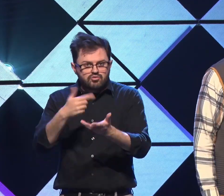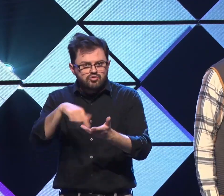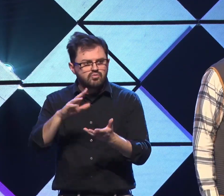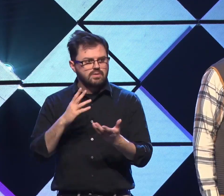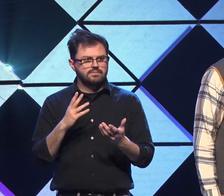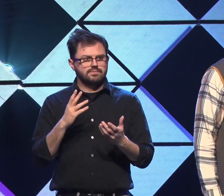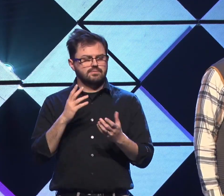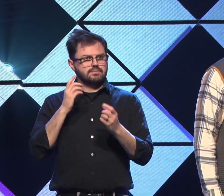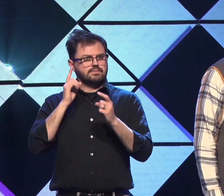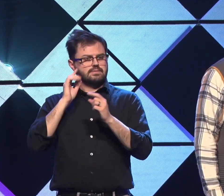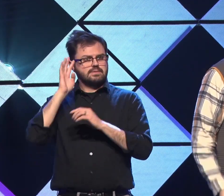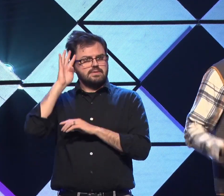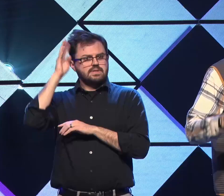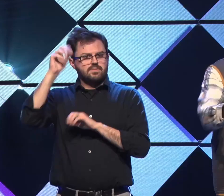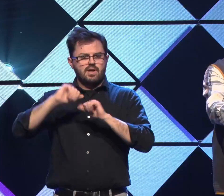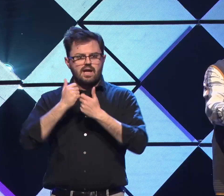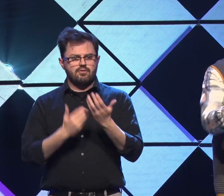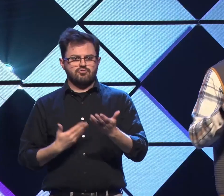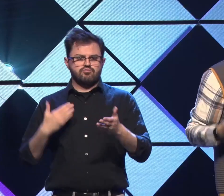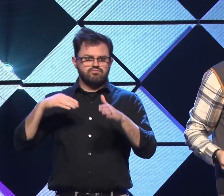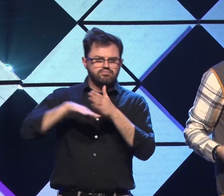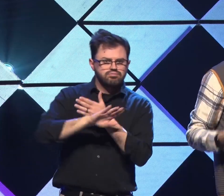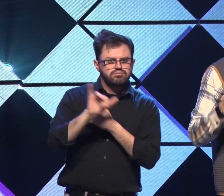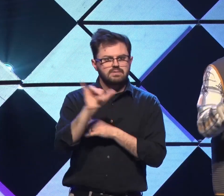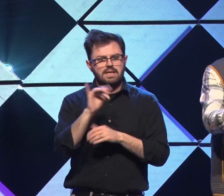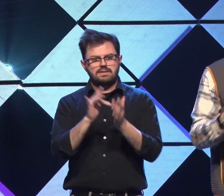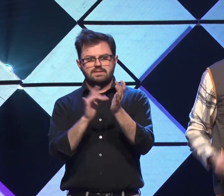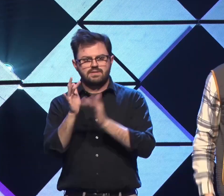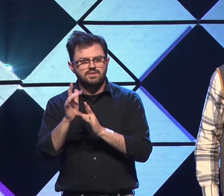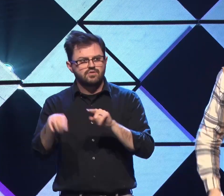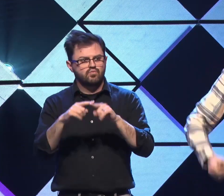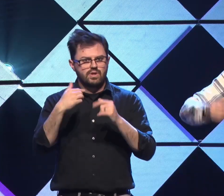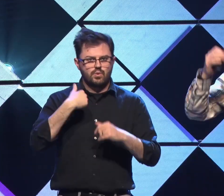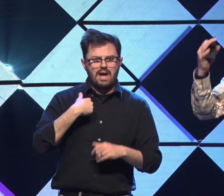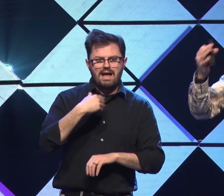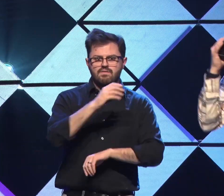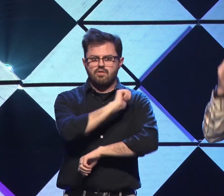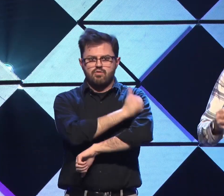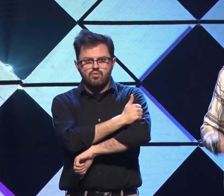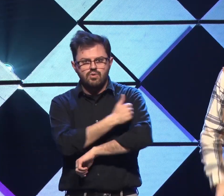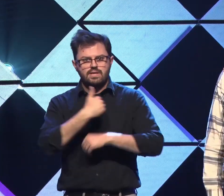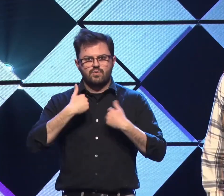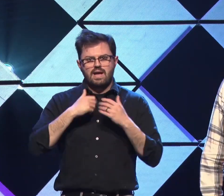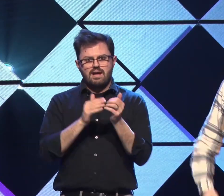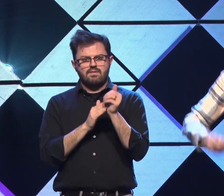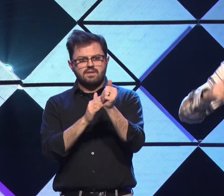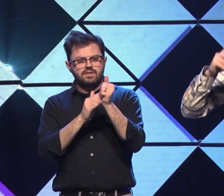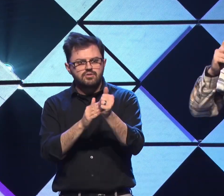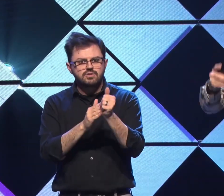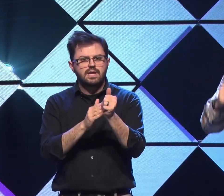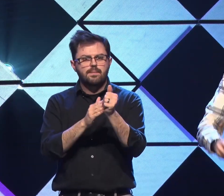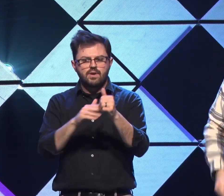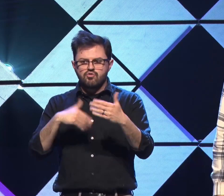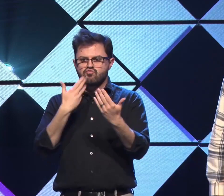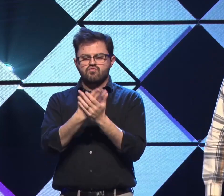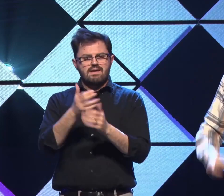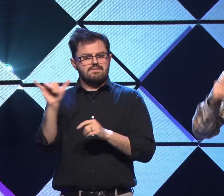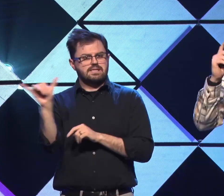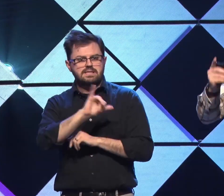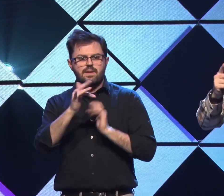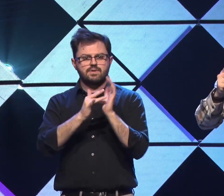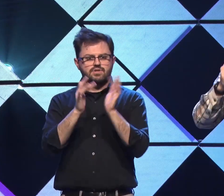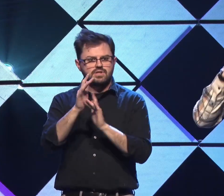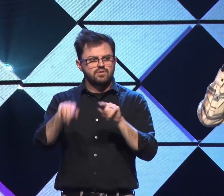Jesus. When you're given authority, when you have leadership, make an entrance like Jesus. When you enter that